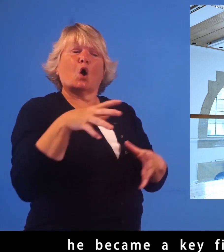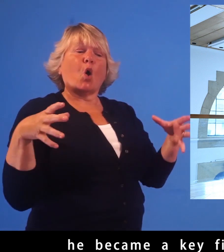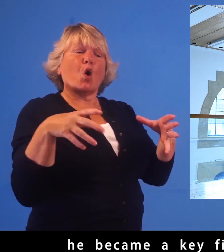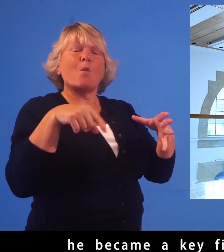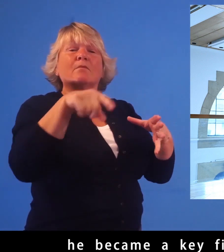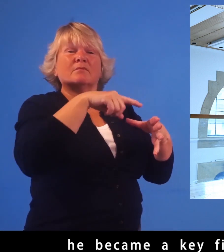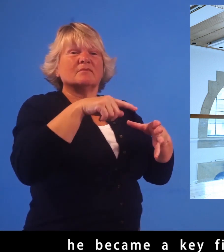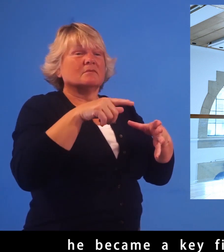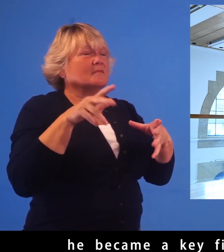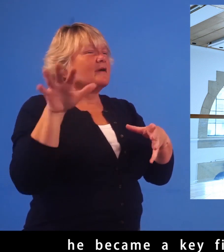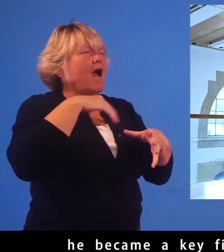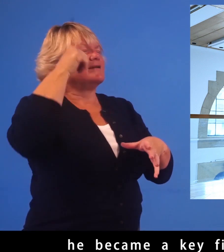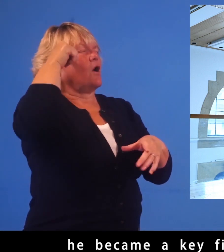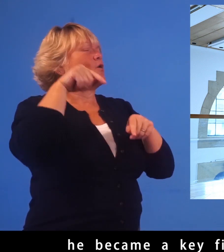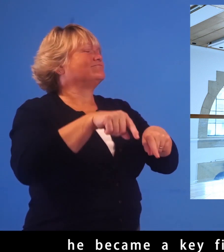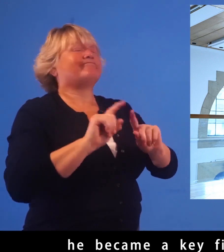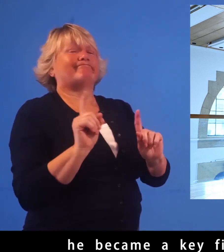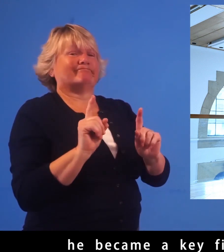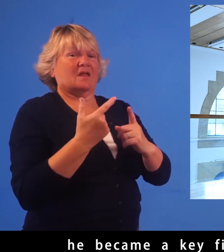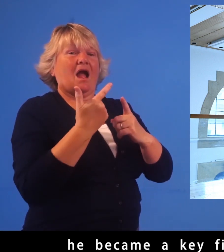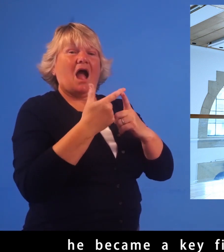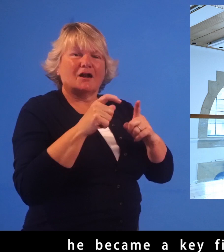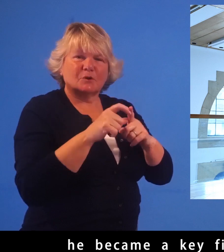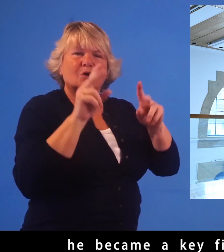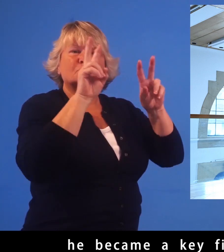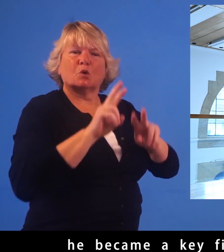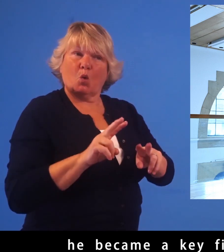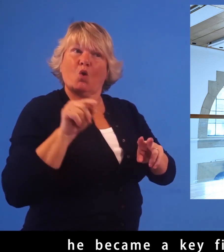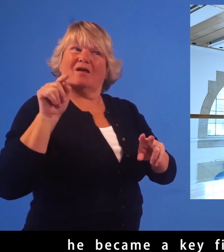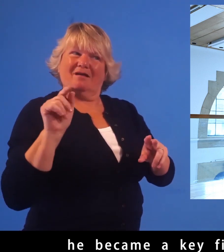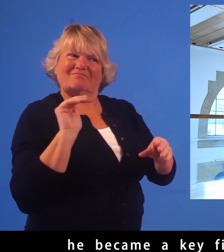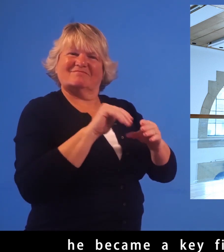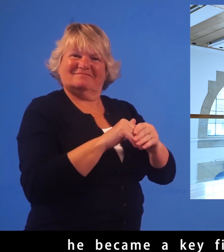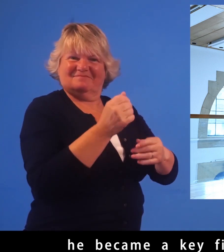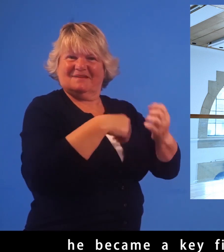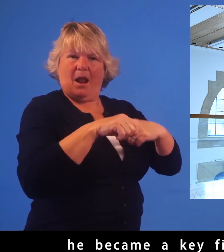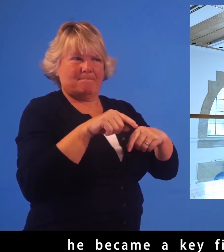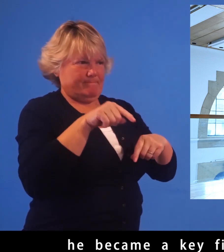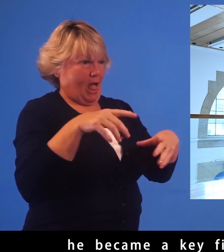he became a key figure within the group known as the Edinburgh School.